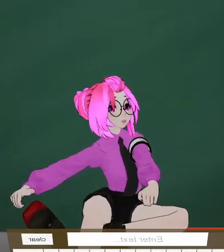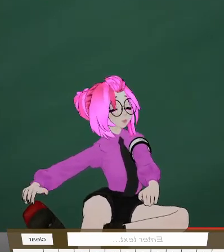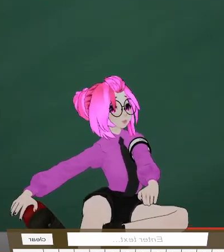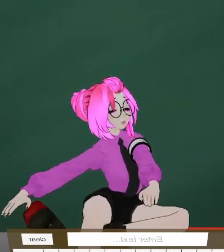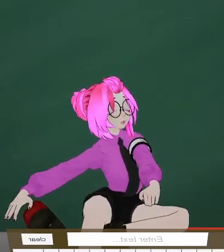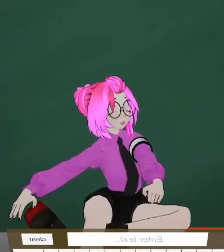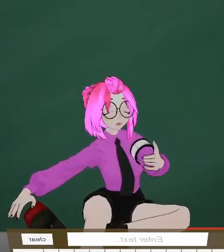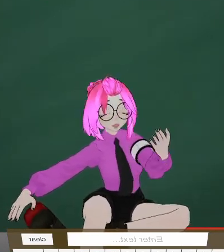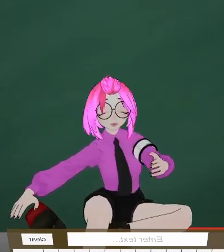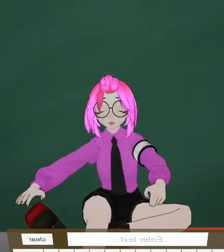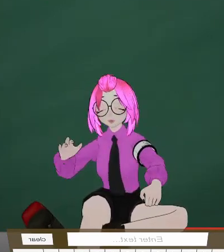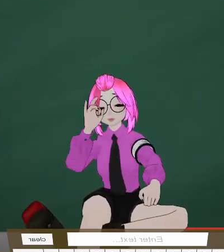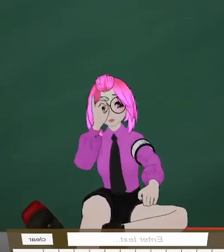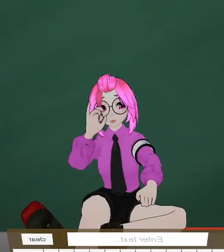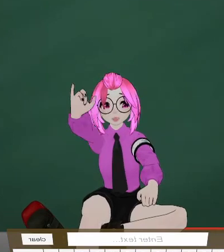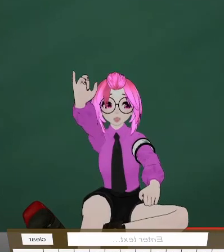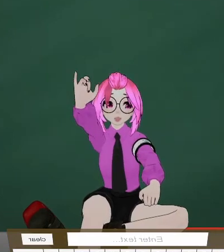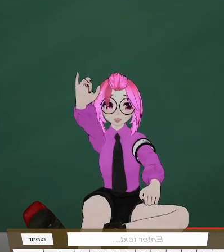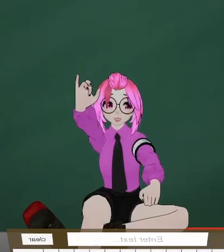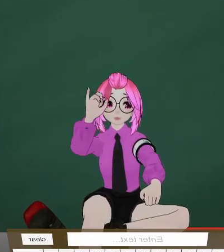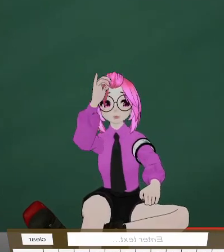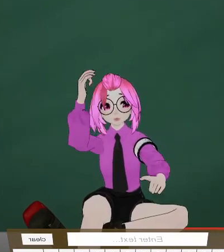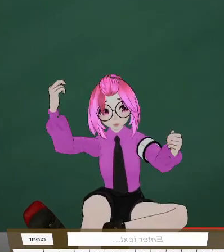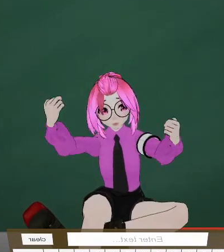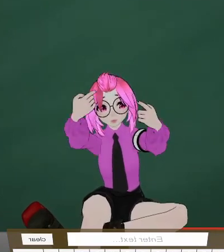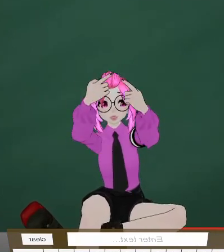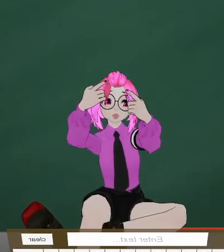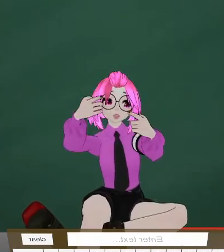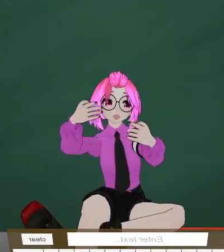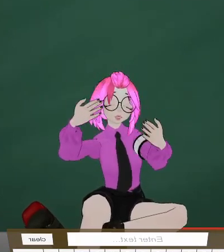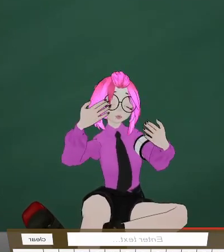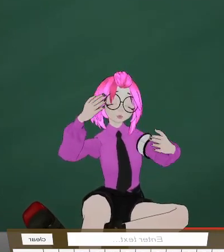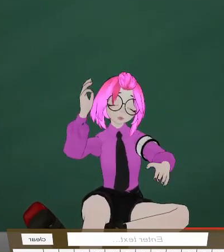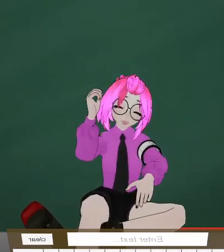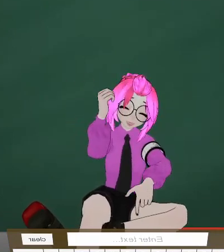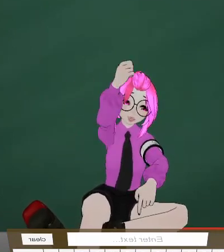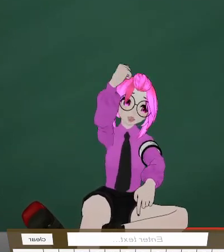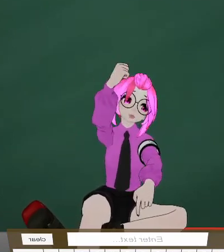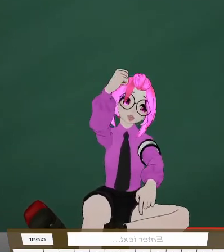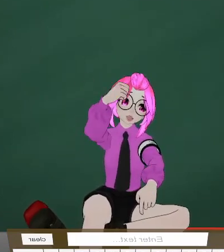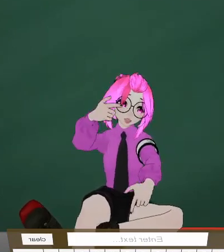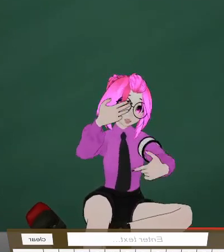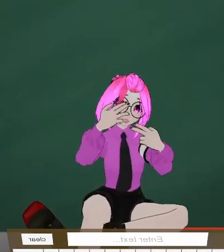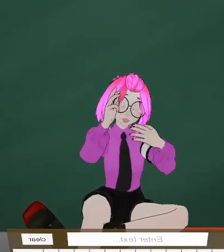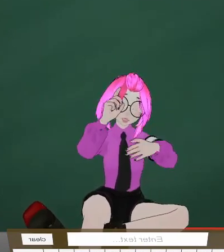maybe eggnog yeah cheers cheers just like clinking it it's just a